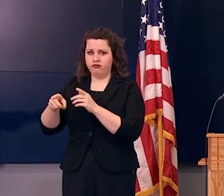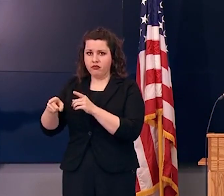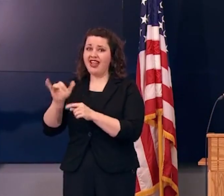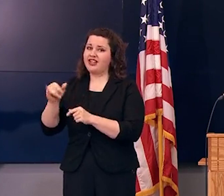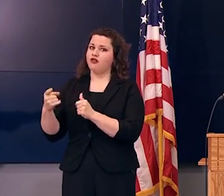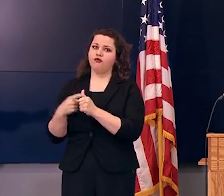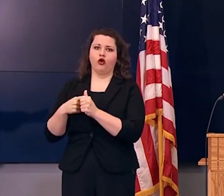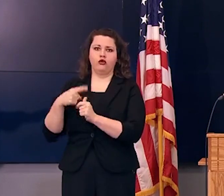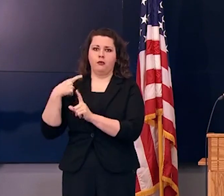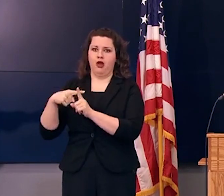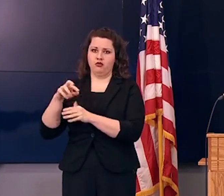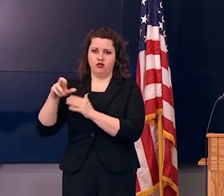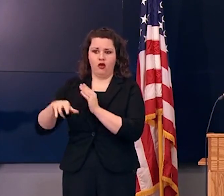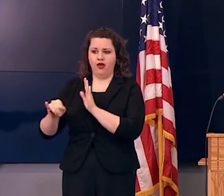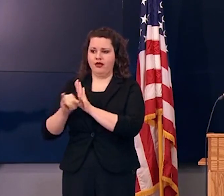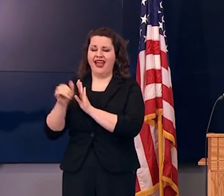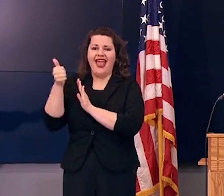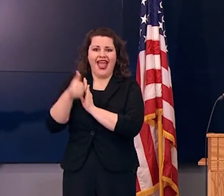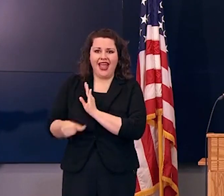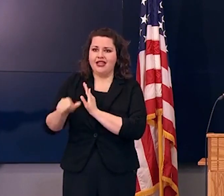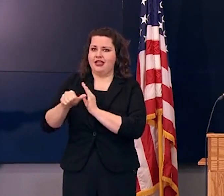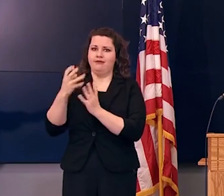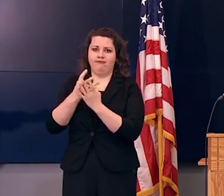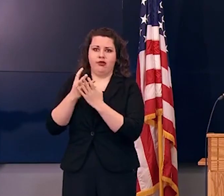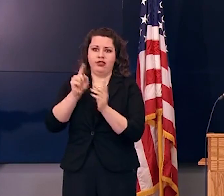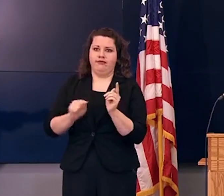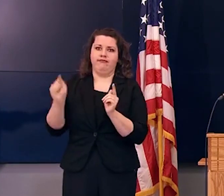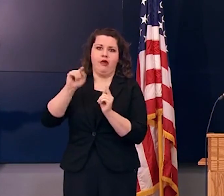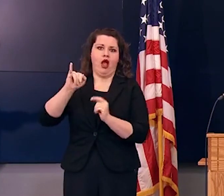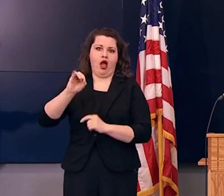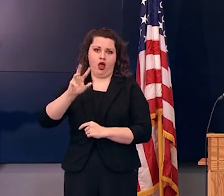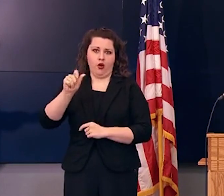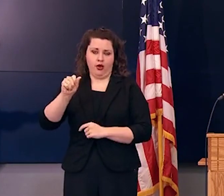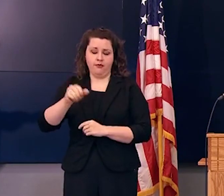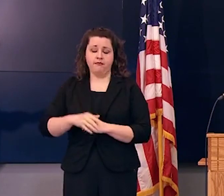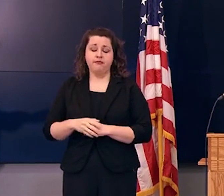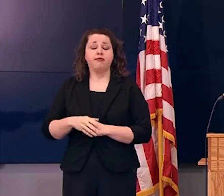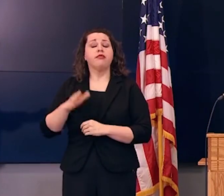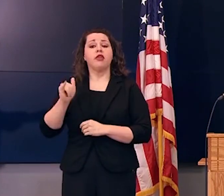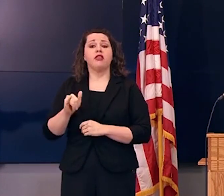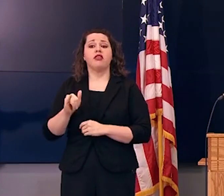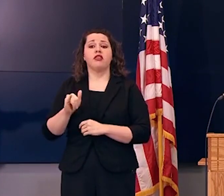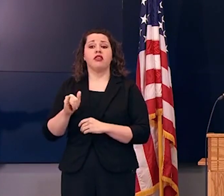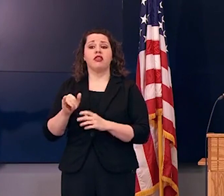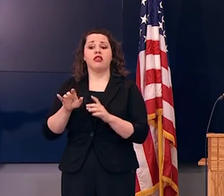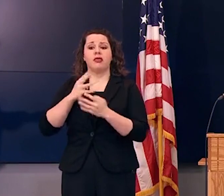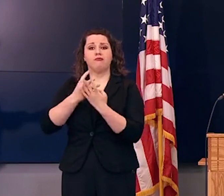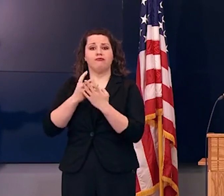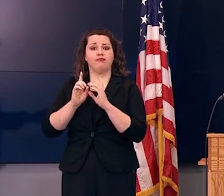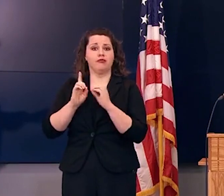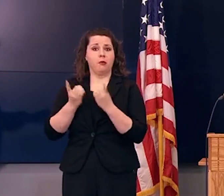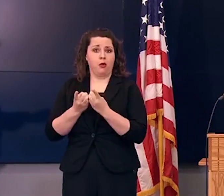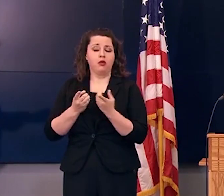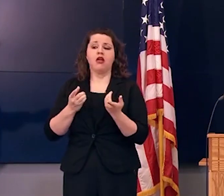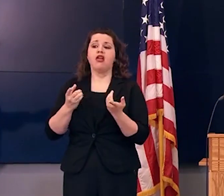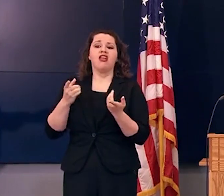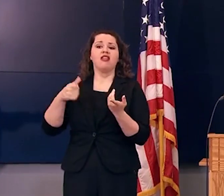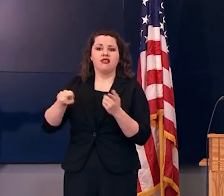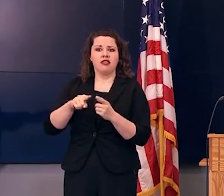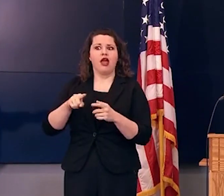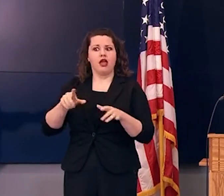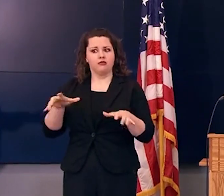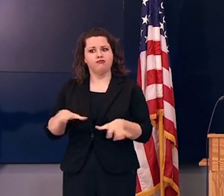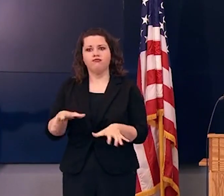positive case identified in any of Iowa's correctional facilities. The Department of Corrections was